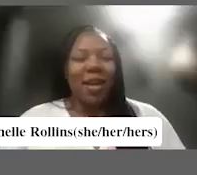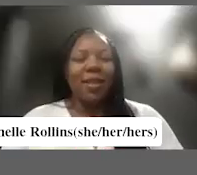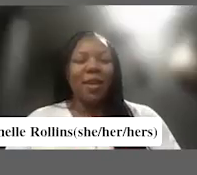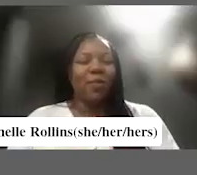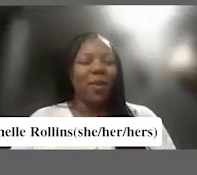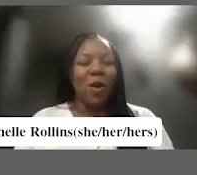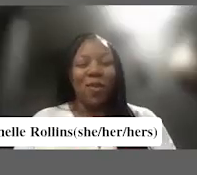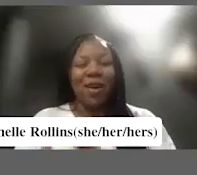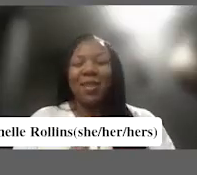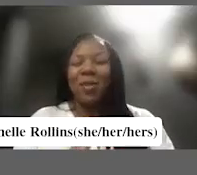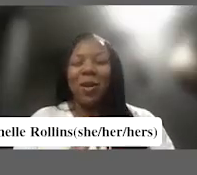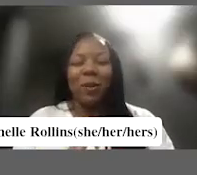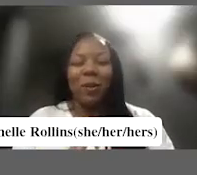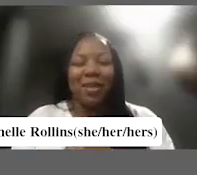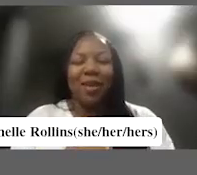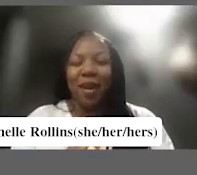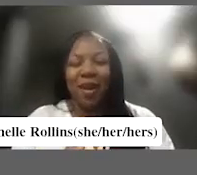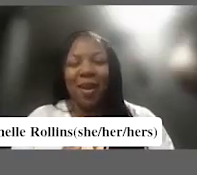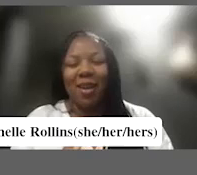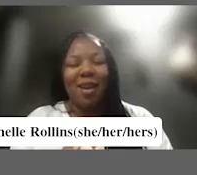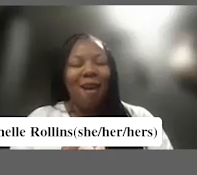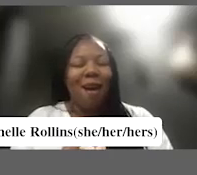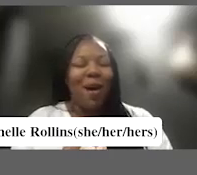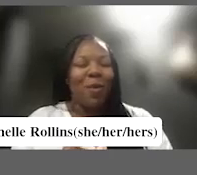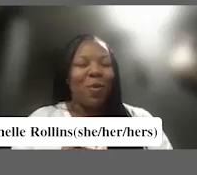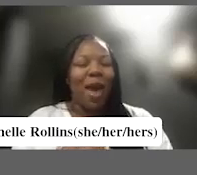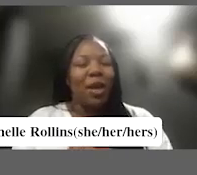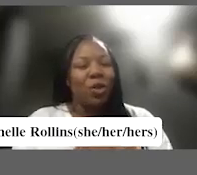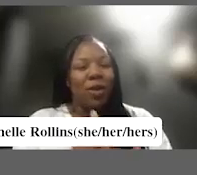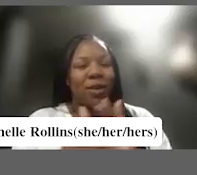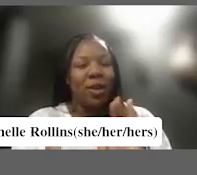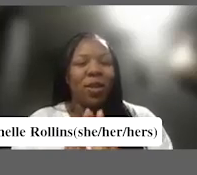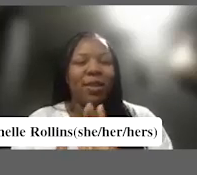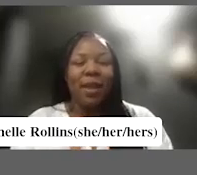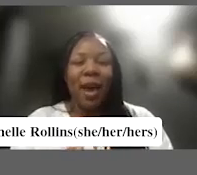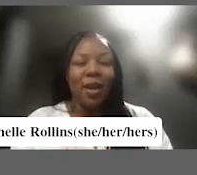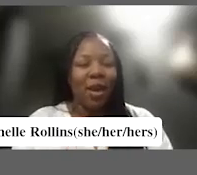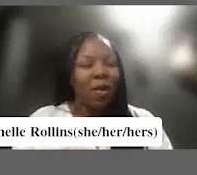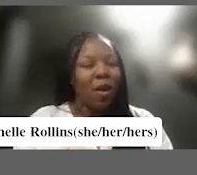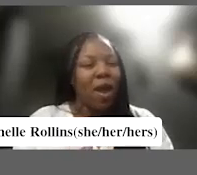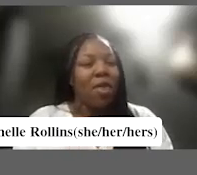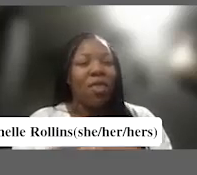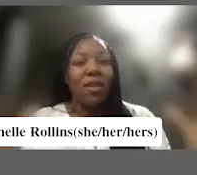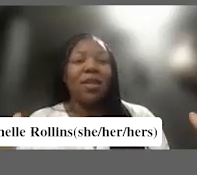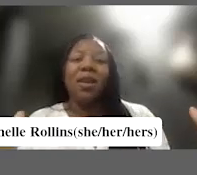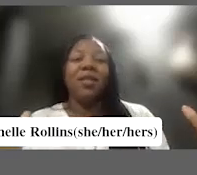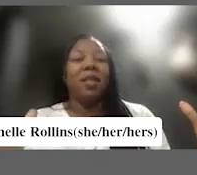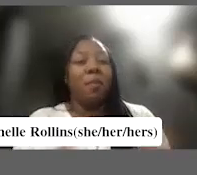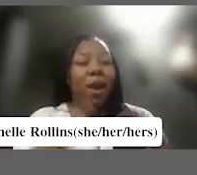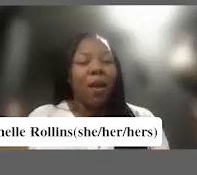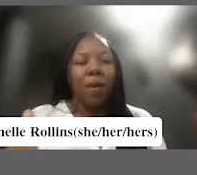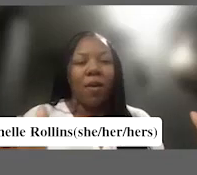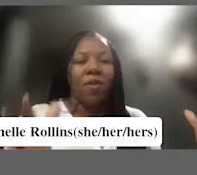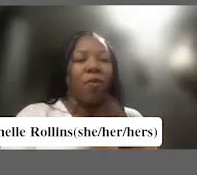Thanks, Ashley. All right, so we will dig right in. As you all see on this slide here, this is